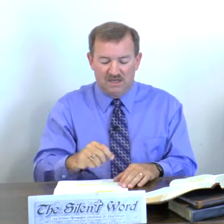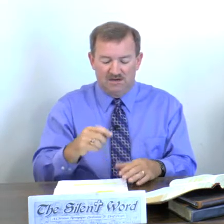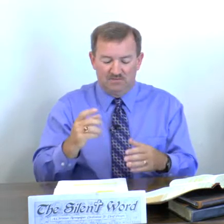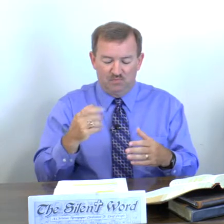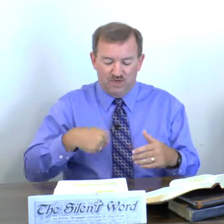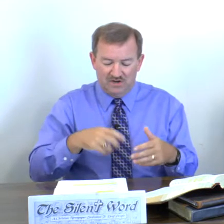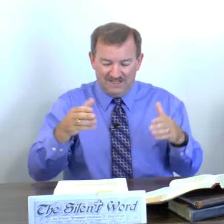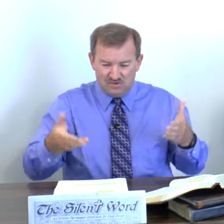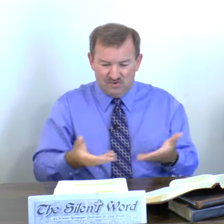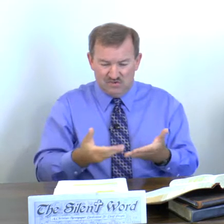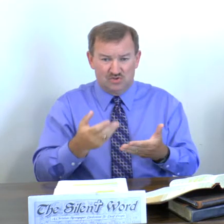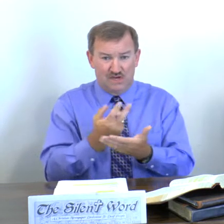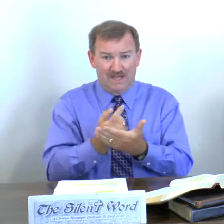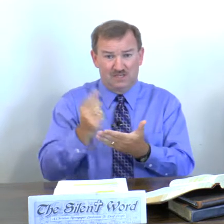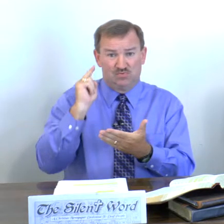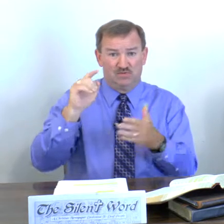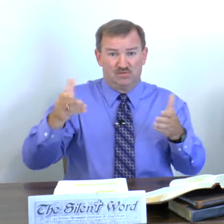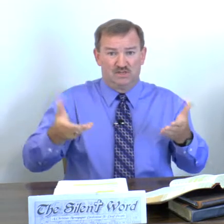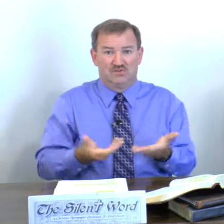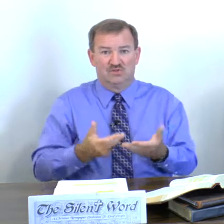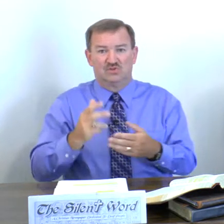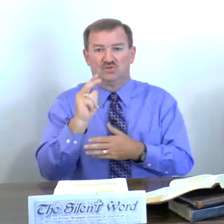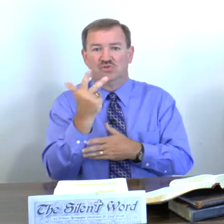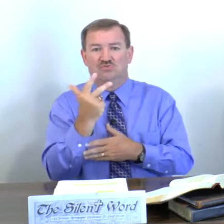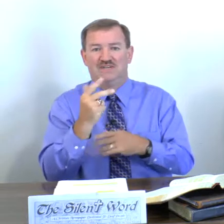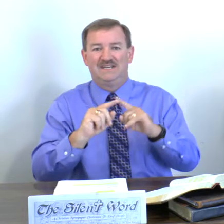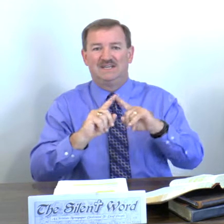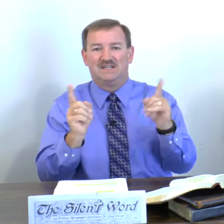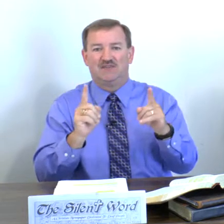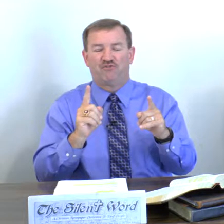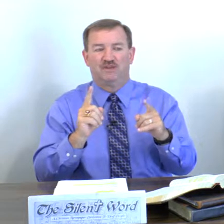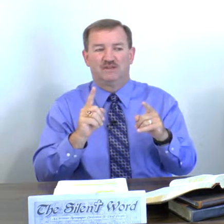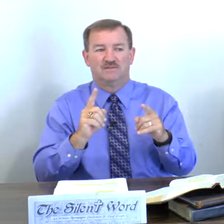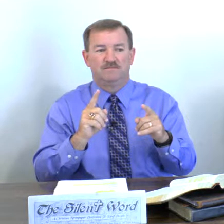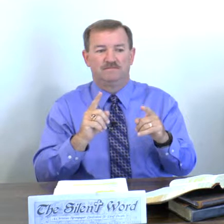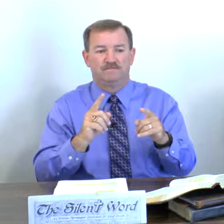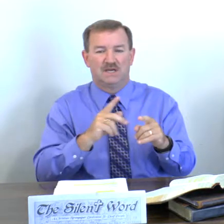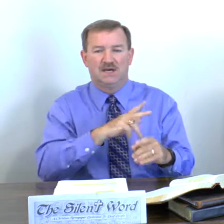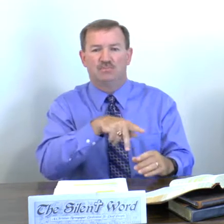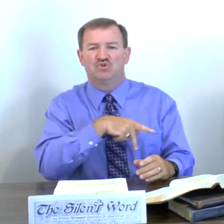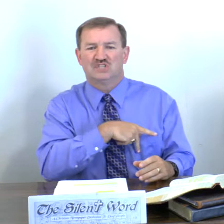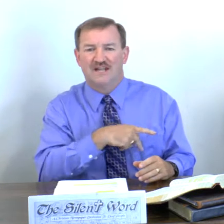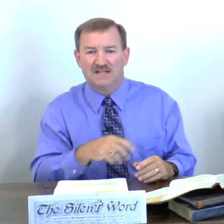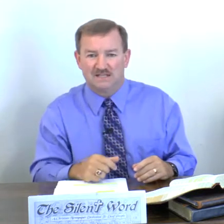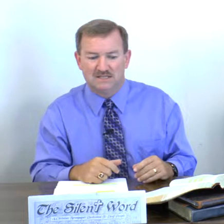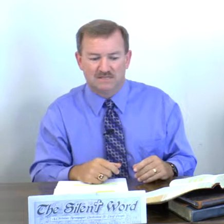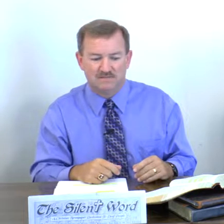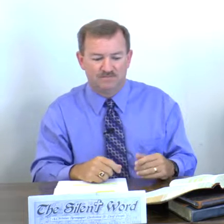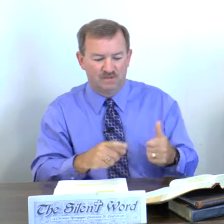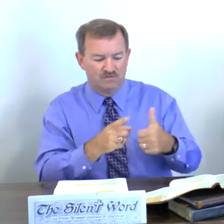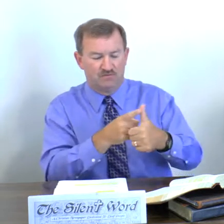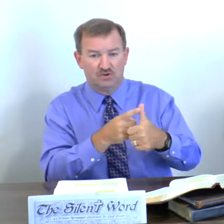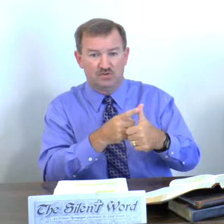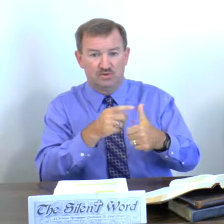We are introduced, or last week we were introduced to three different personalities. First, we